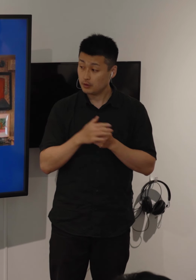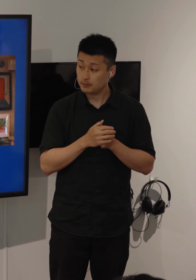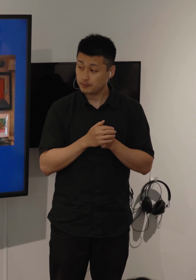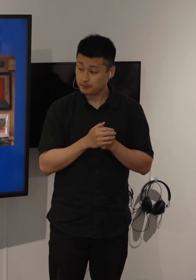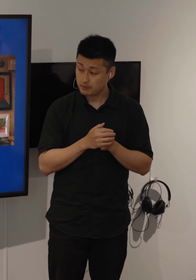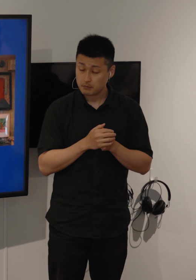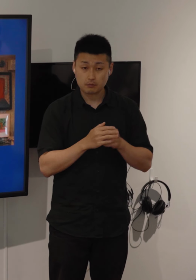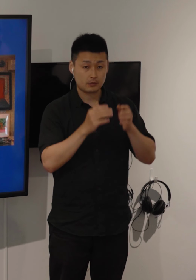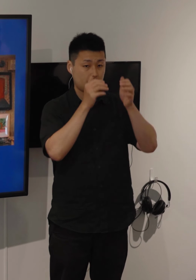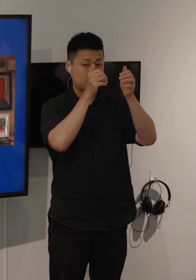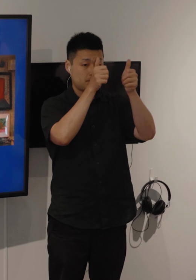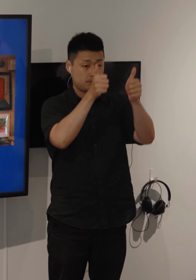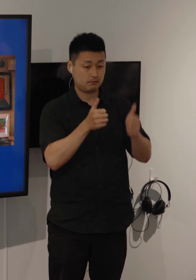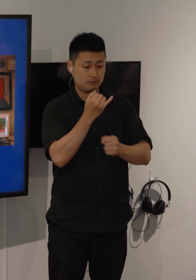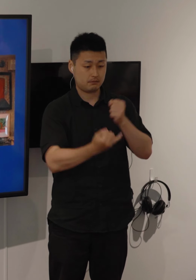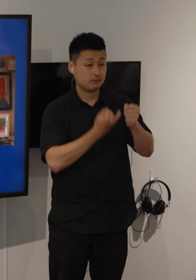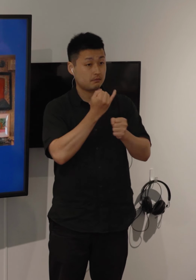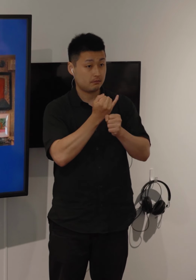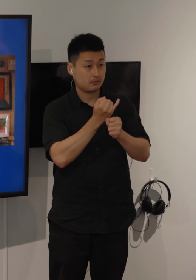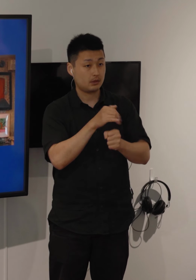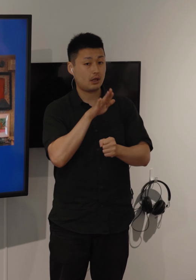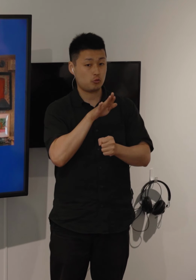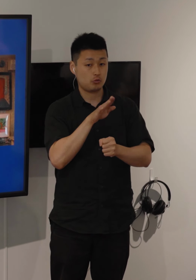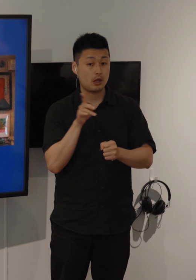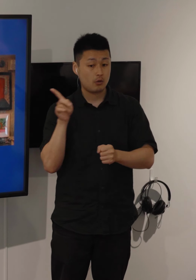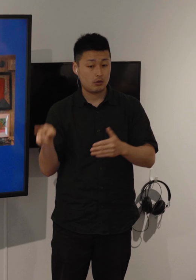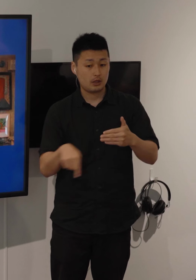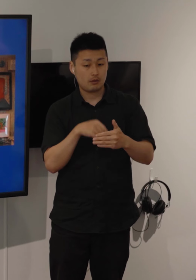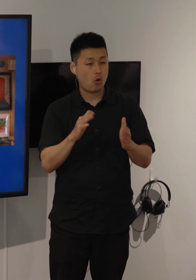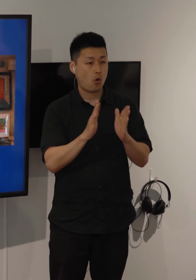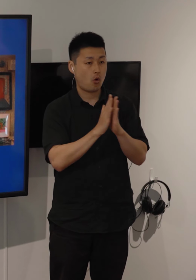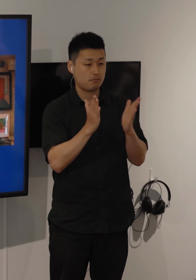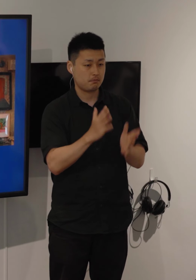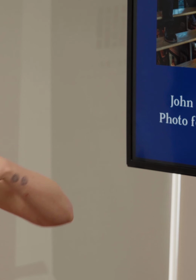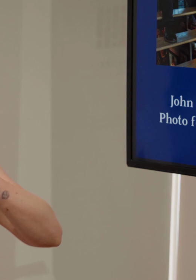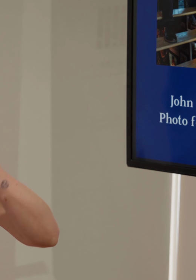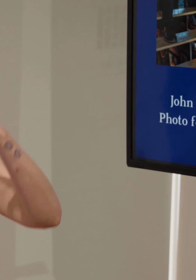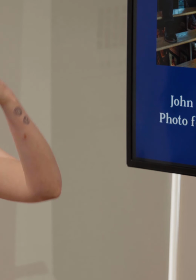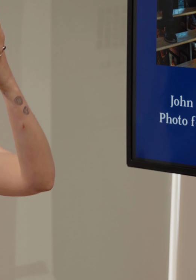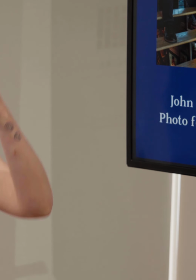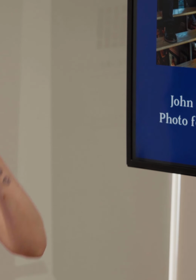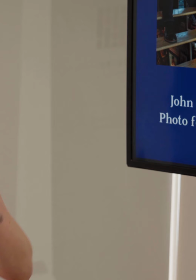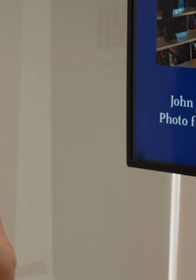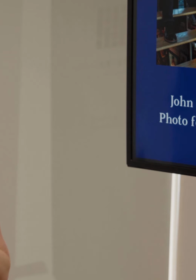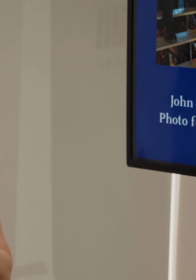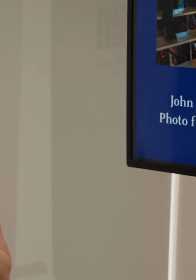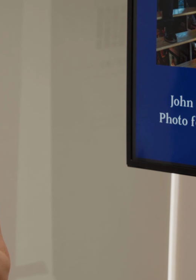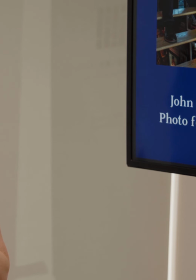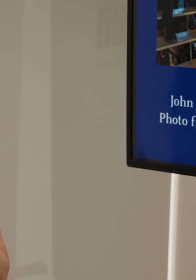into a book. And as you can see, these people's collections are vast, and often they're